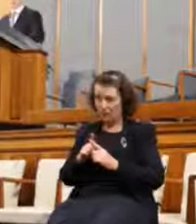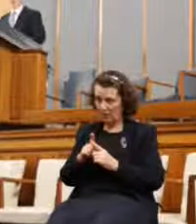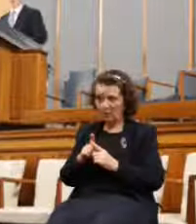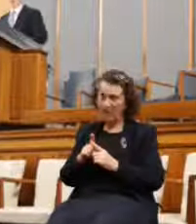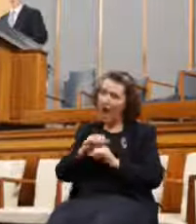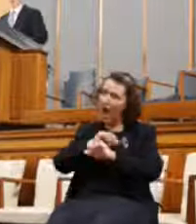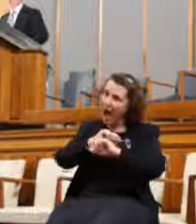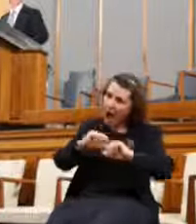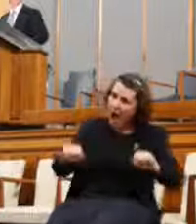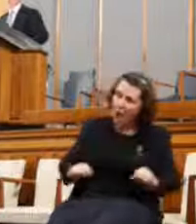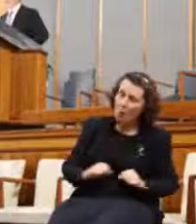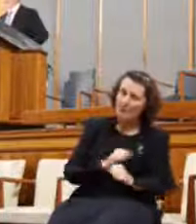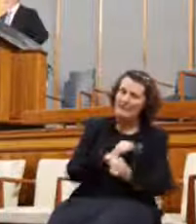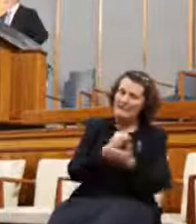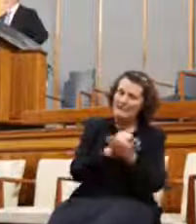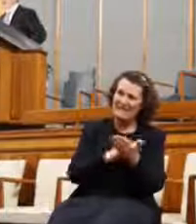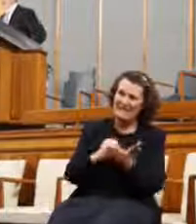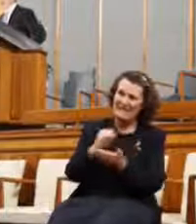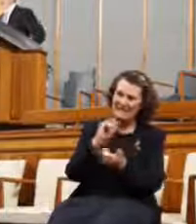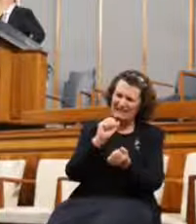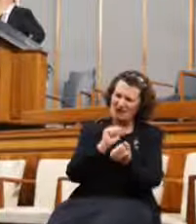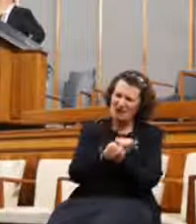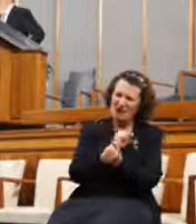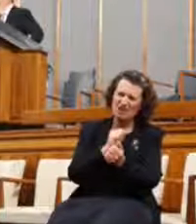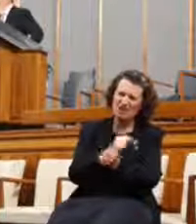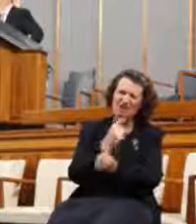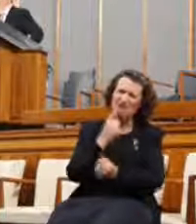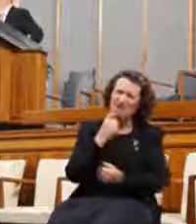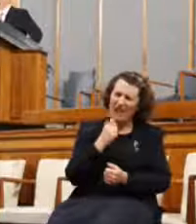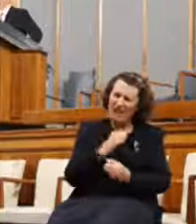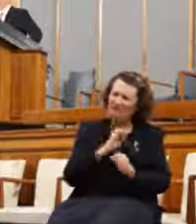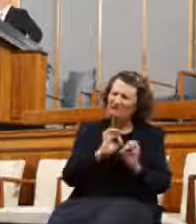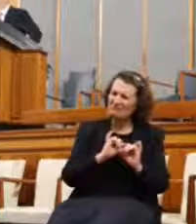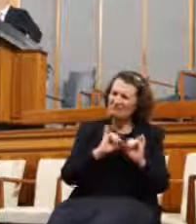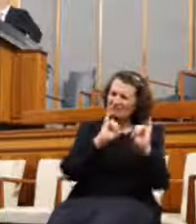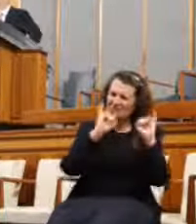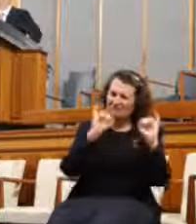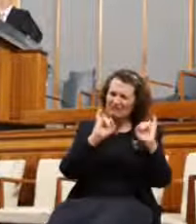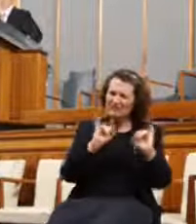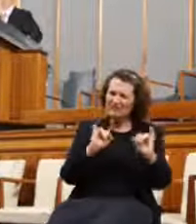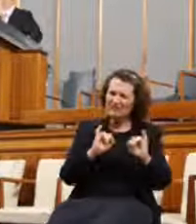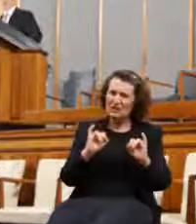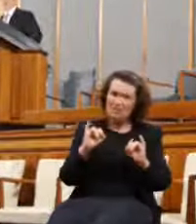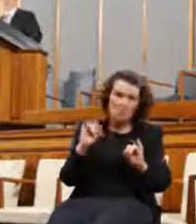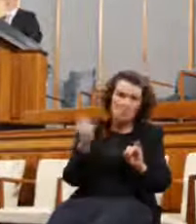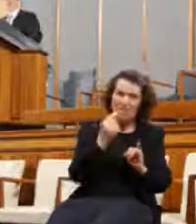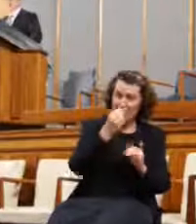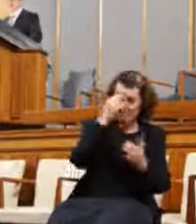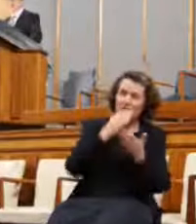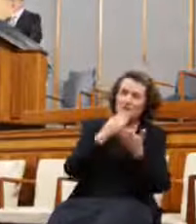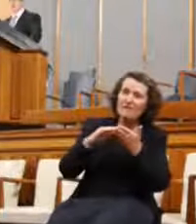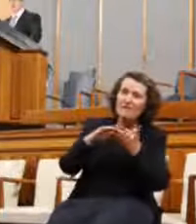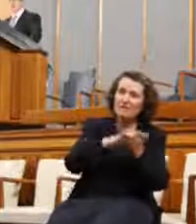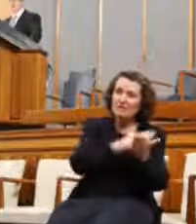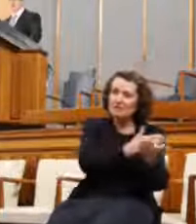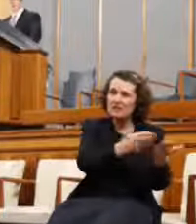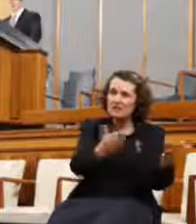that scarlet, lurking, glaring sin of all who would ever be forgiven in the history of the